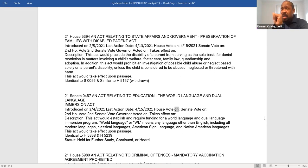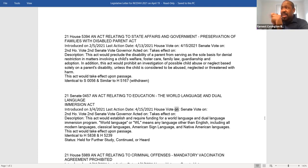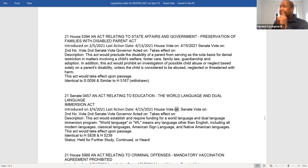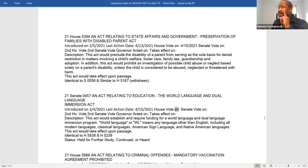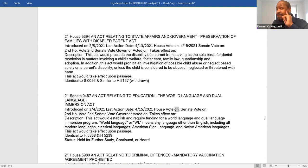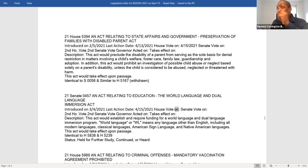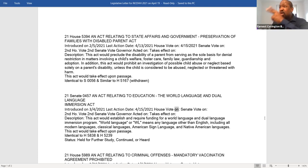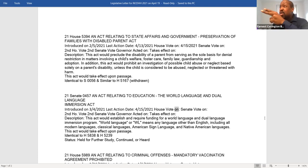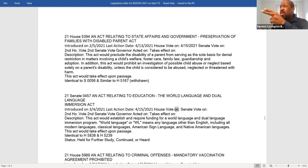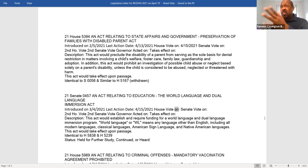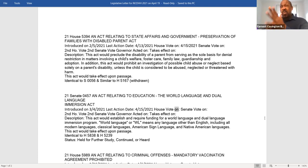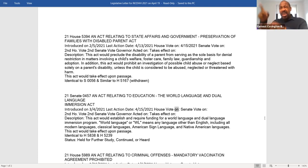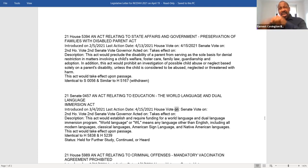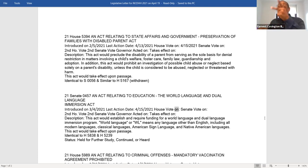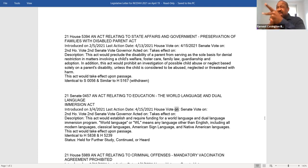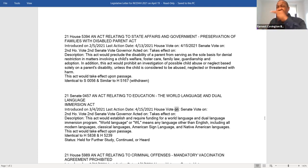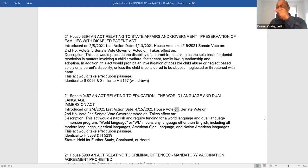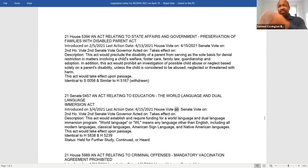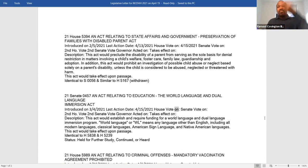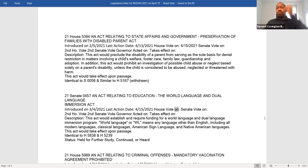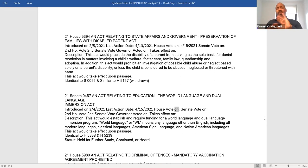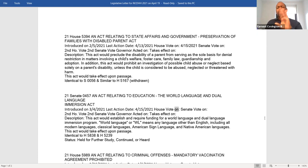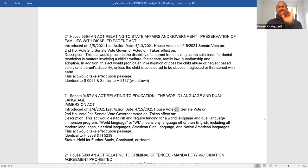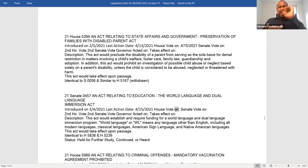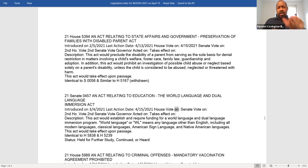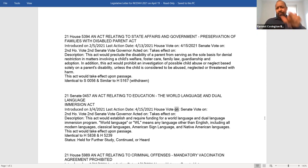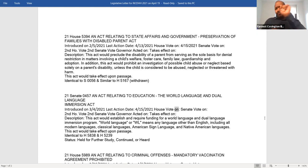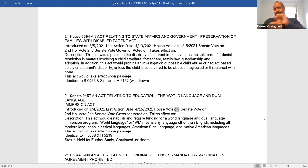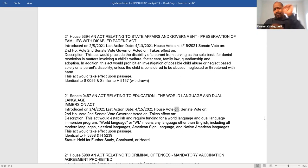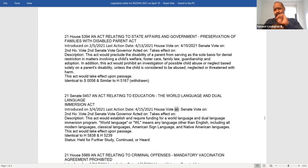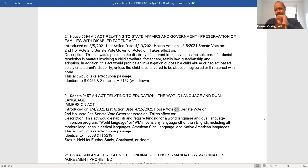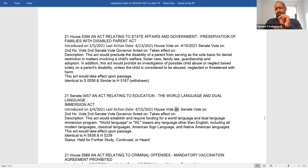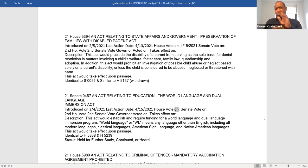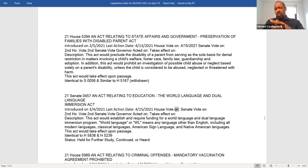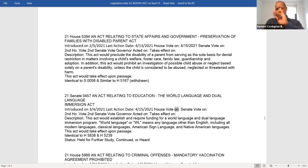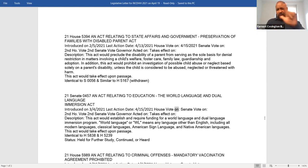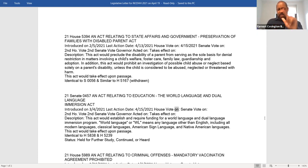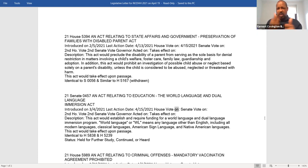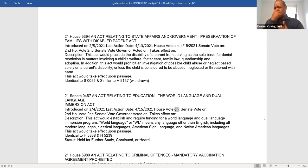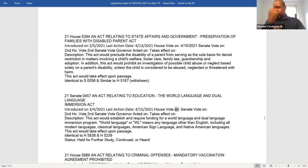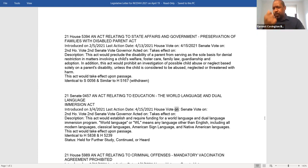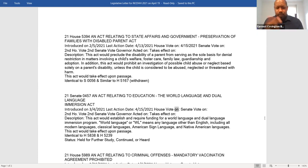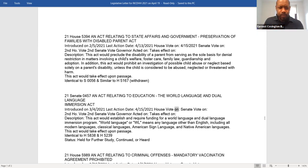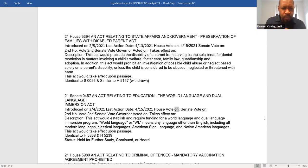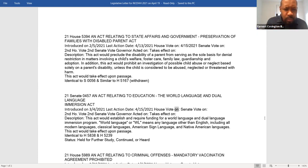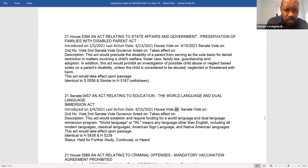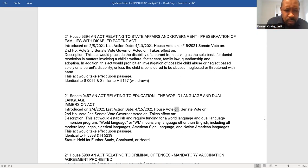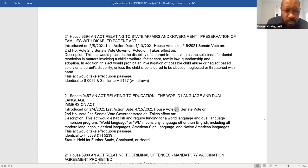of a parent simply because someone has a disability, they're deaf or hard of hearing, and have child removed solely on that